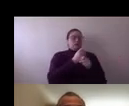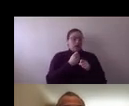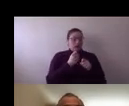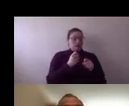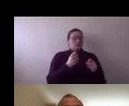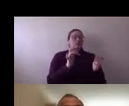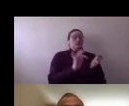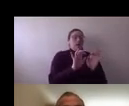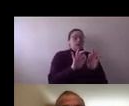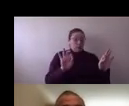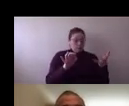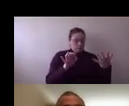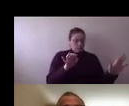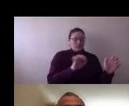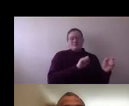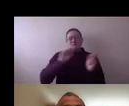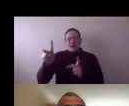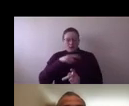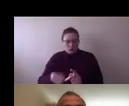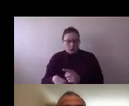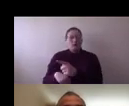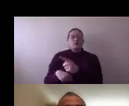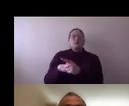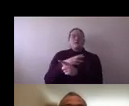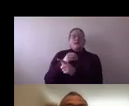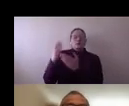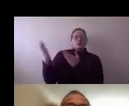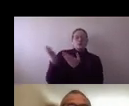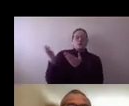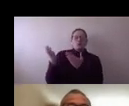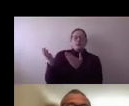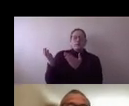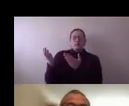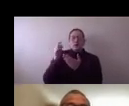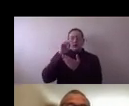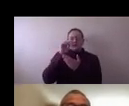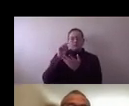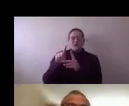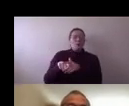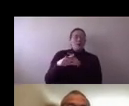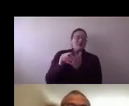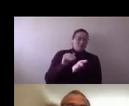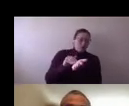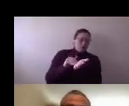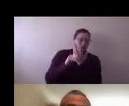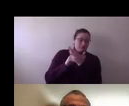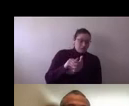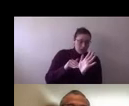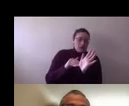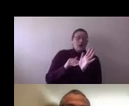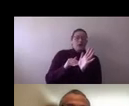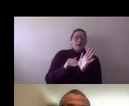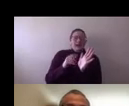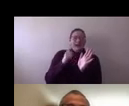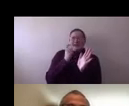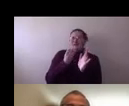degree, she returned to China and served initially as a physician, and then very soon, I think within a